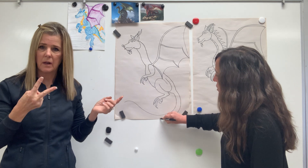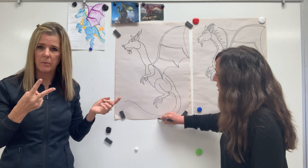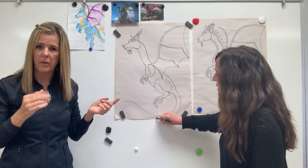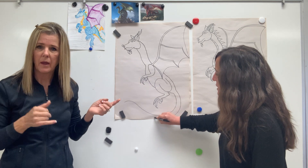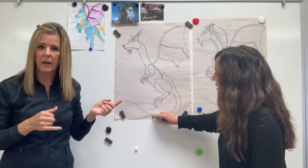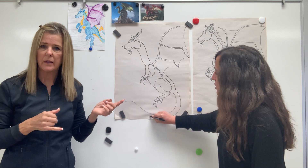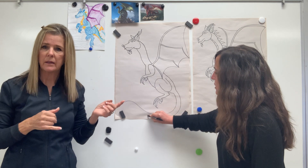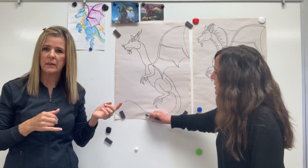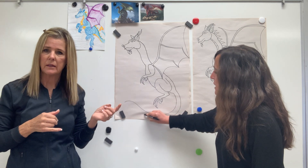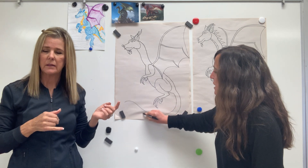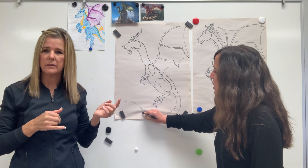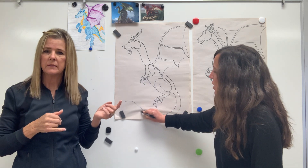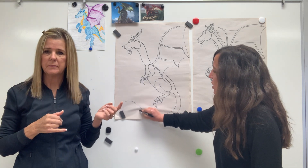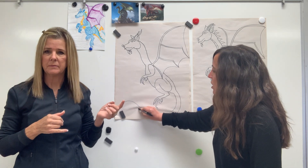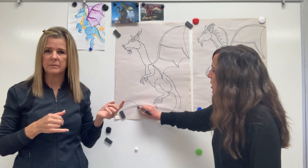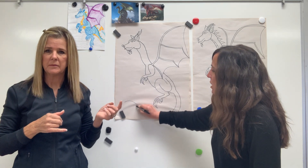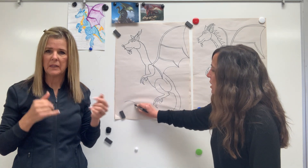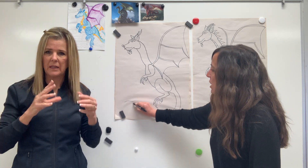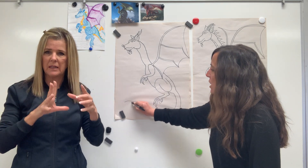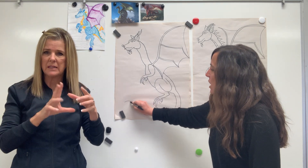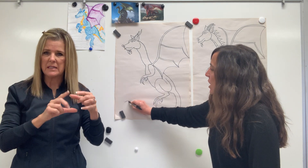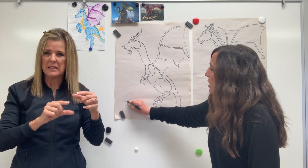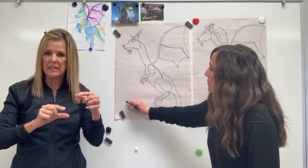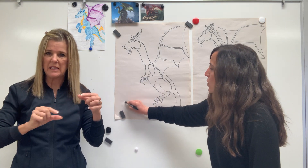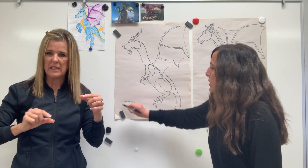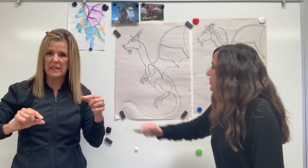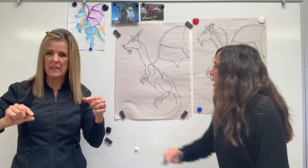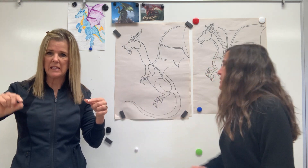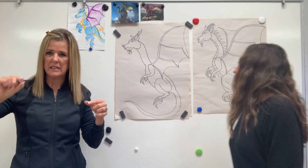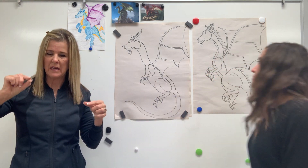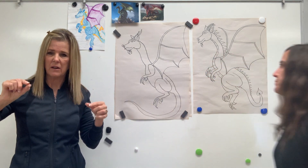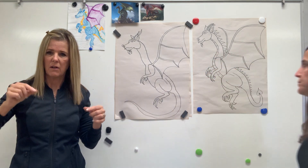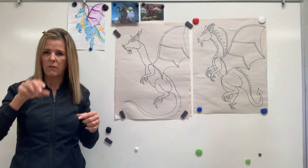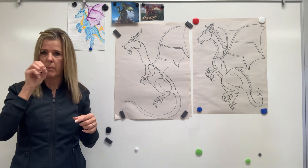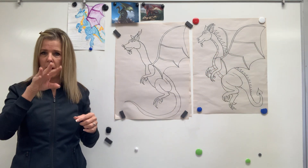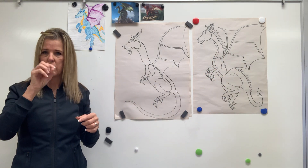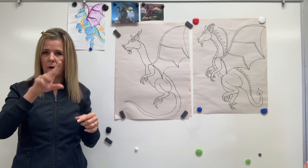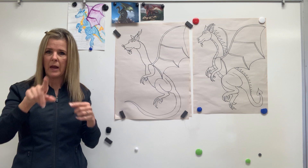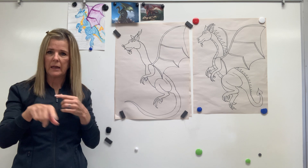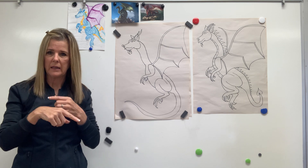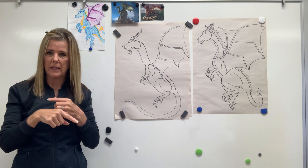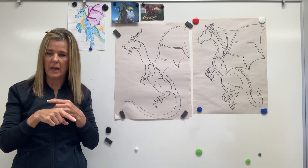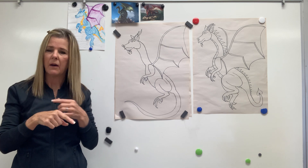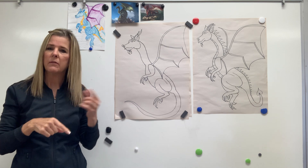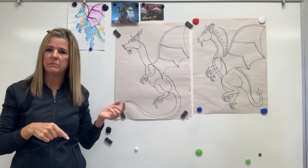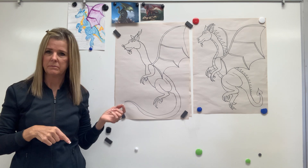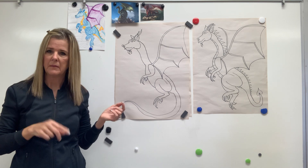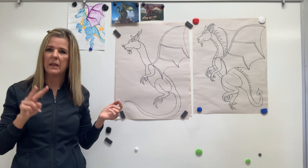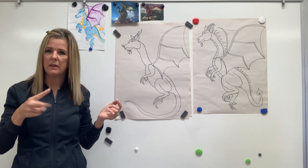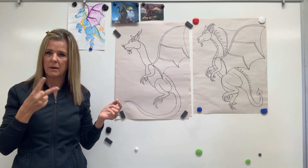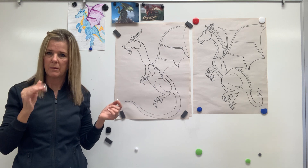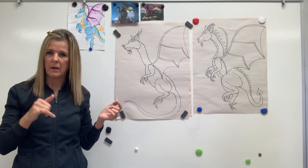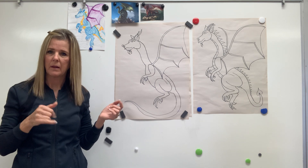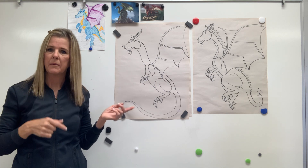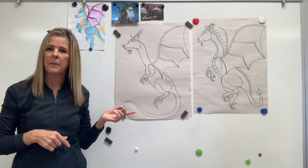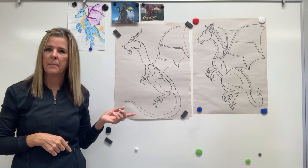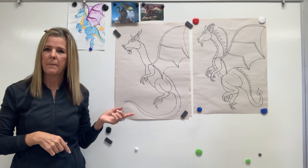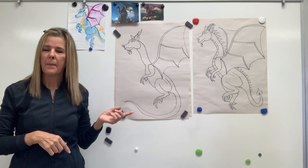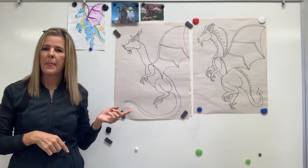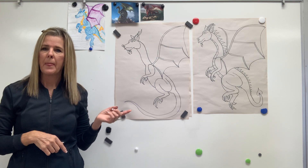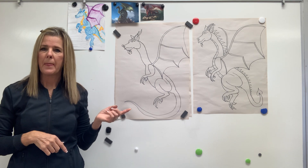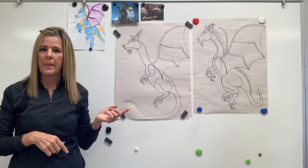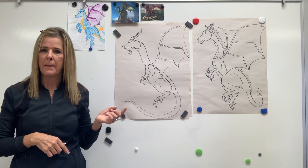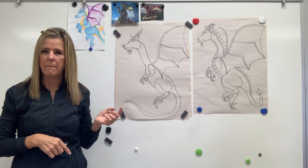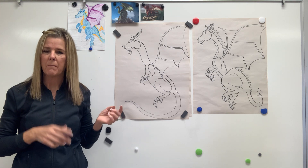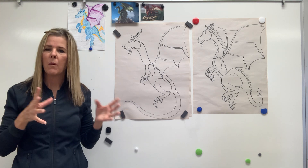it's gonna start to get skinnier and skinnier for my dragon tail. And just double it like that.